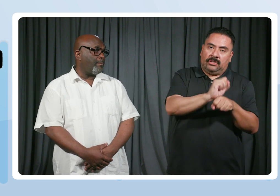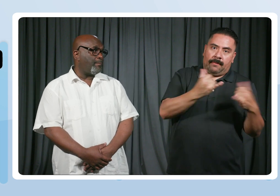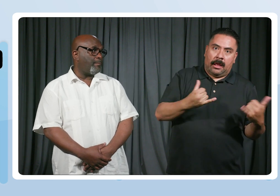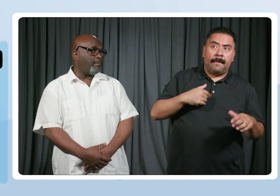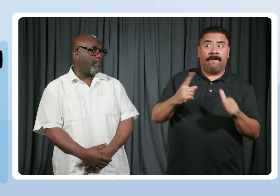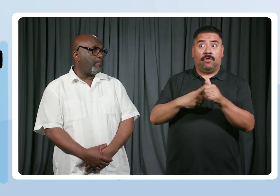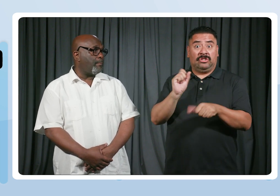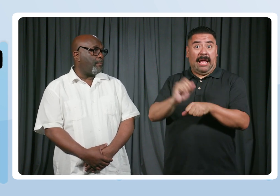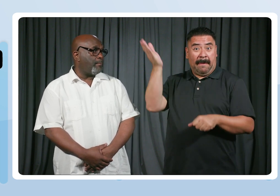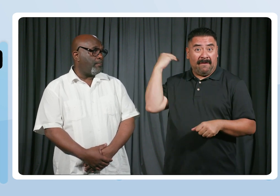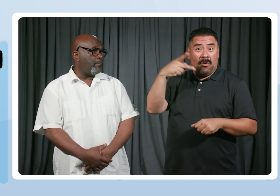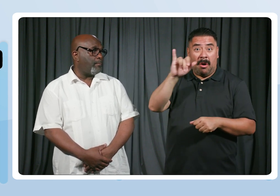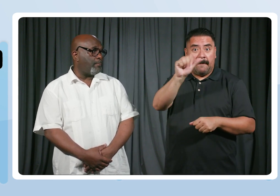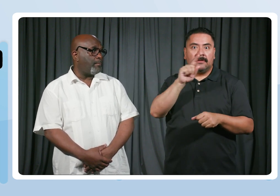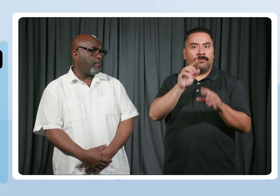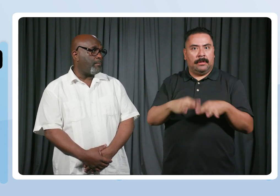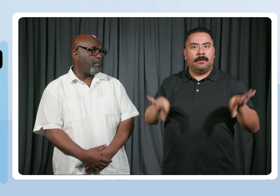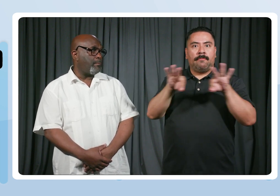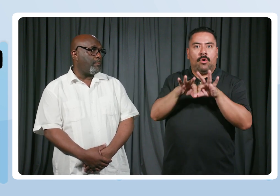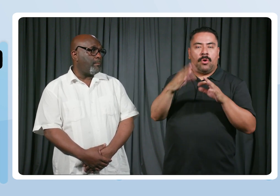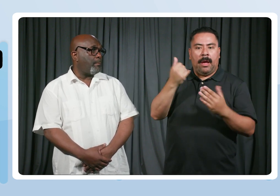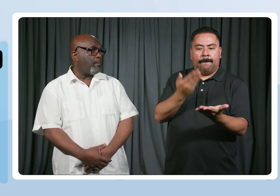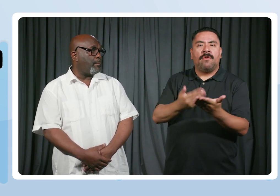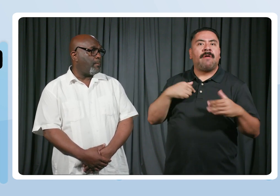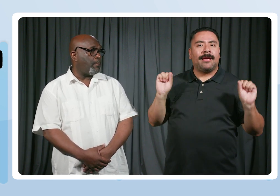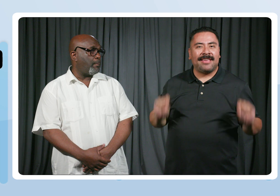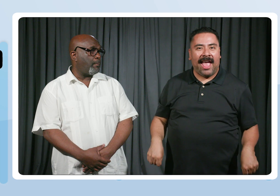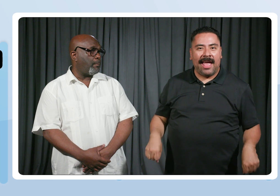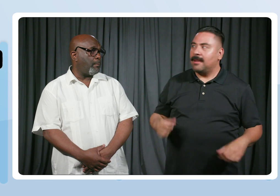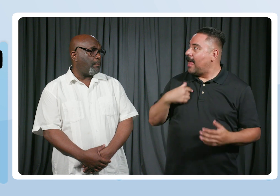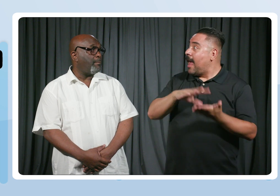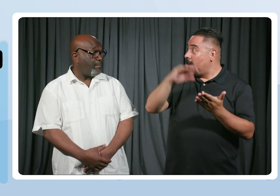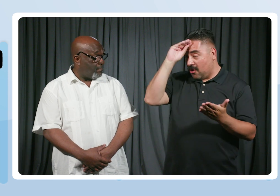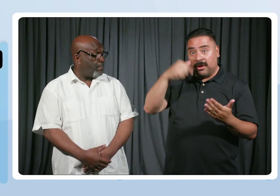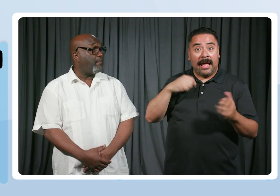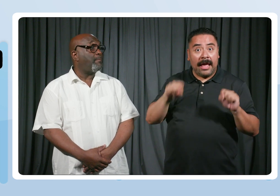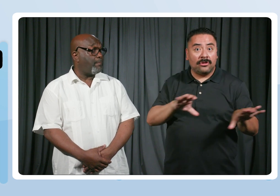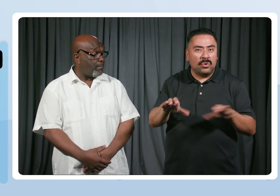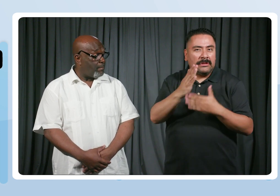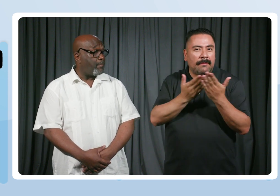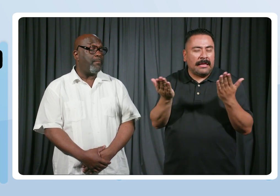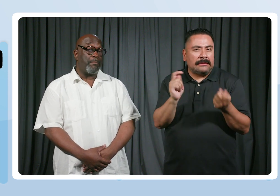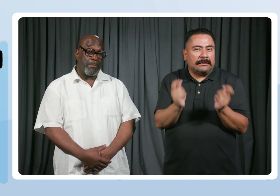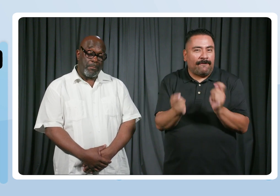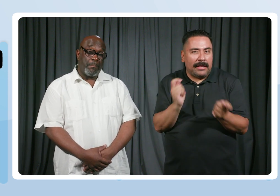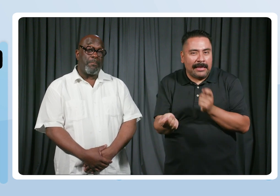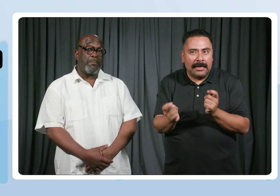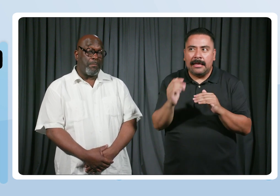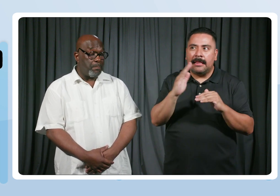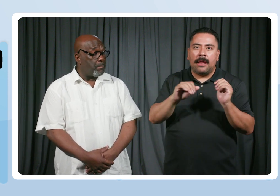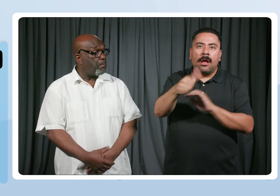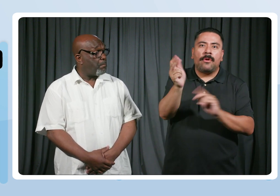most important ones I had because it proved that I could do this. I learned that I had to do some things a little differently